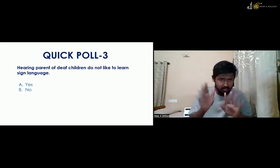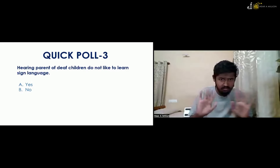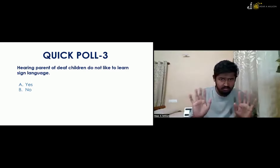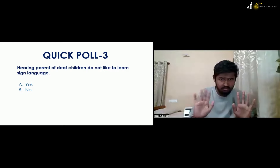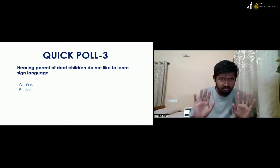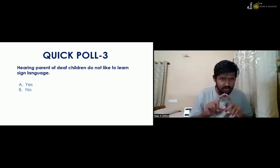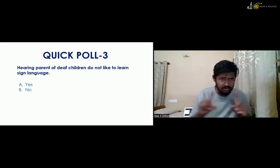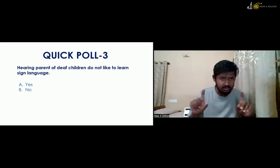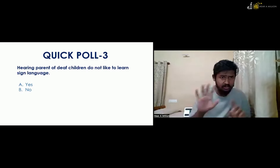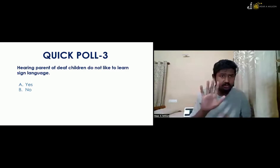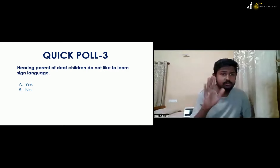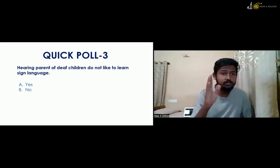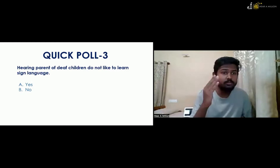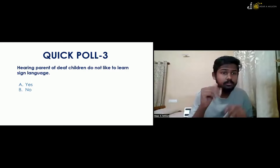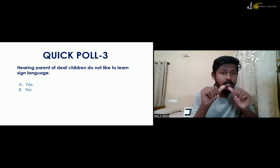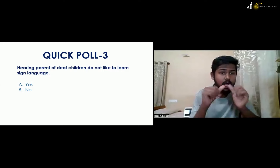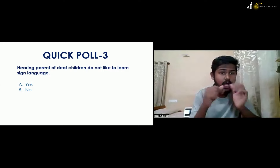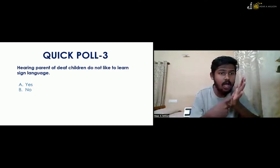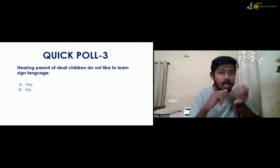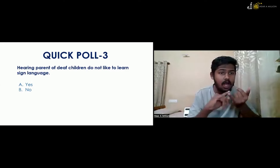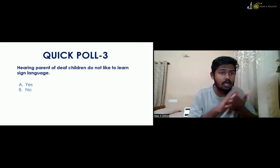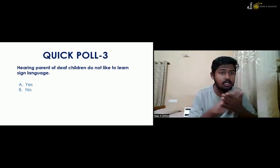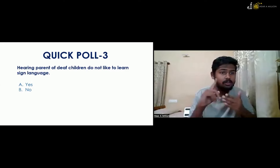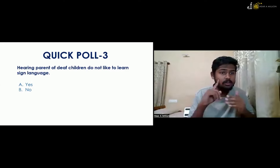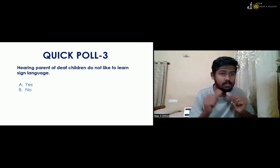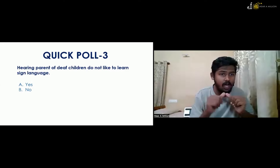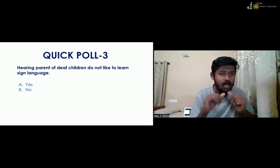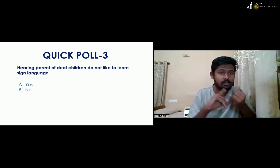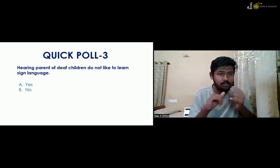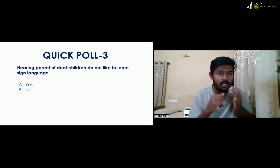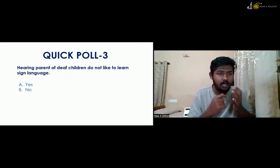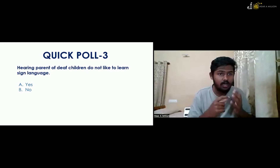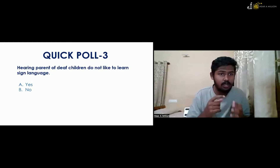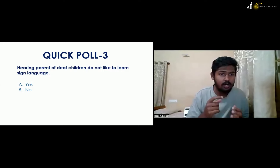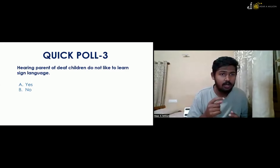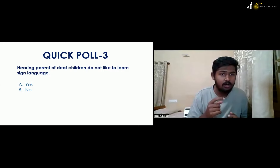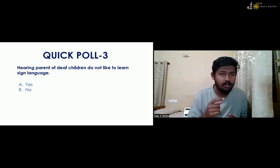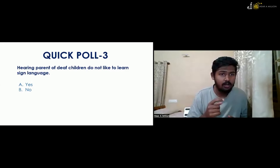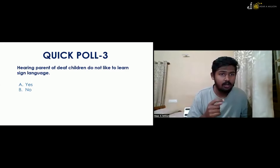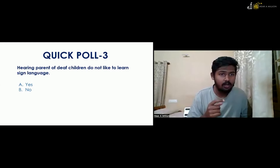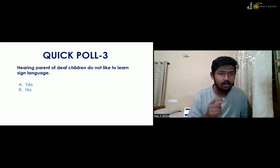If you have any doubt, I can explain it once again. Yes,